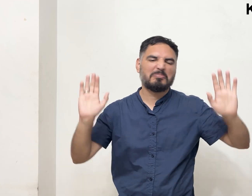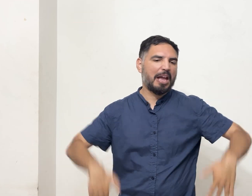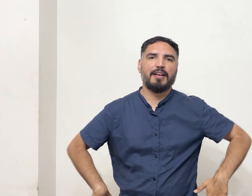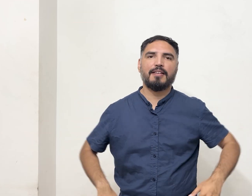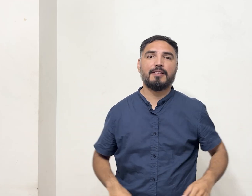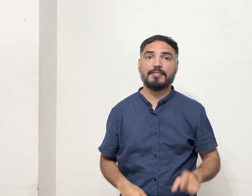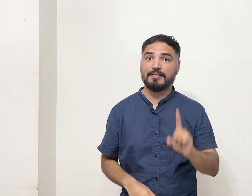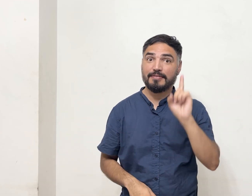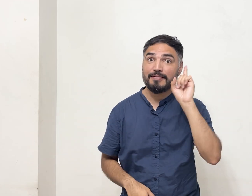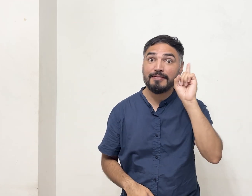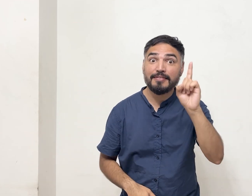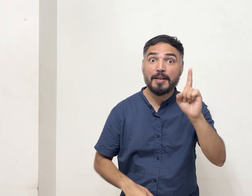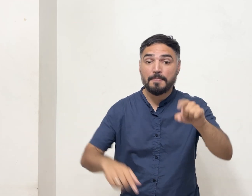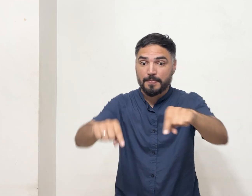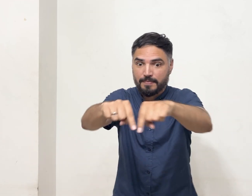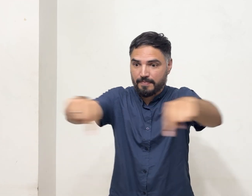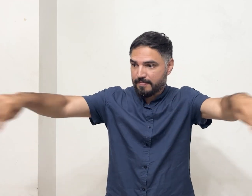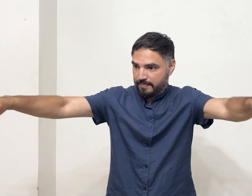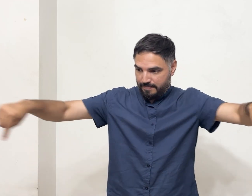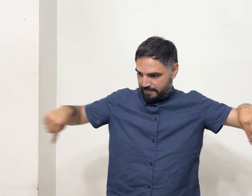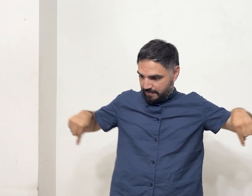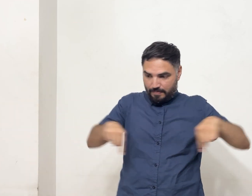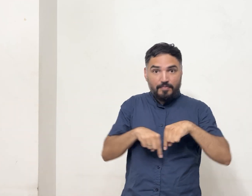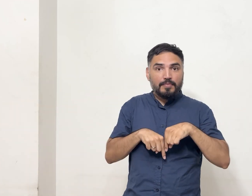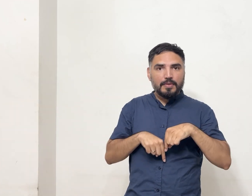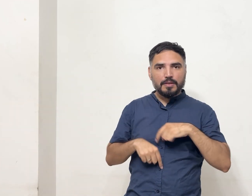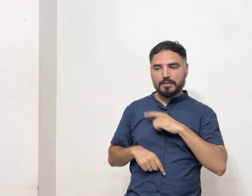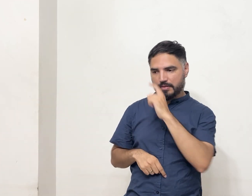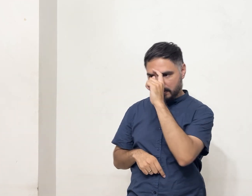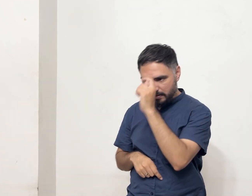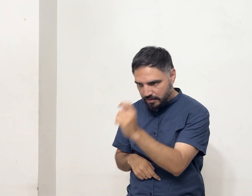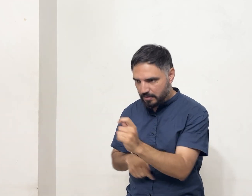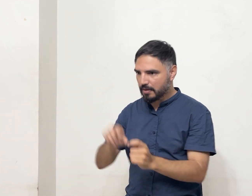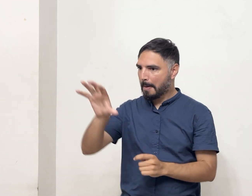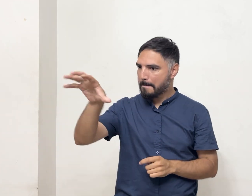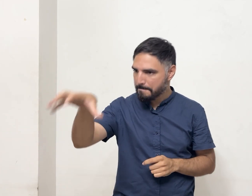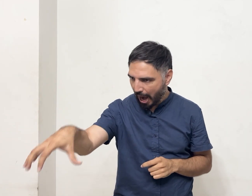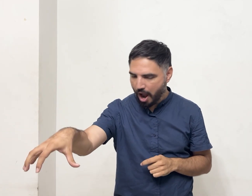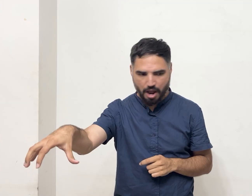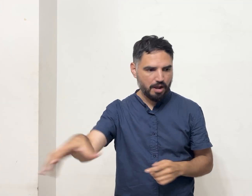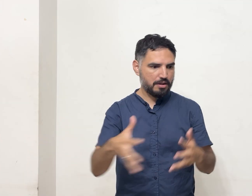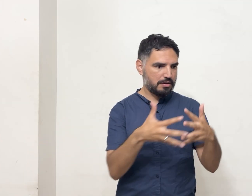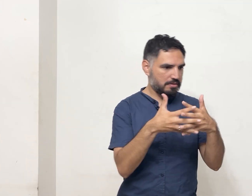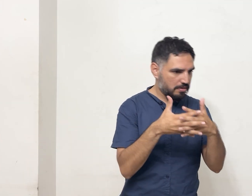order can vary, the spatial order, the way we position elements in space,